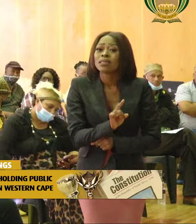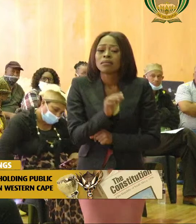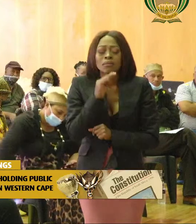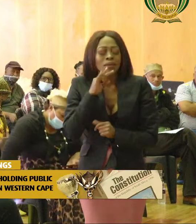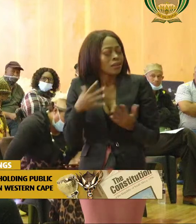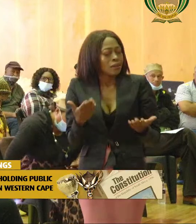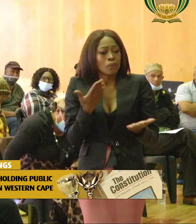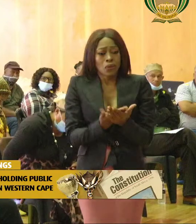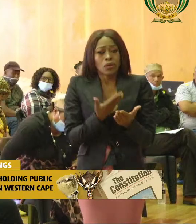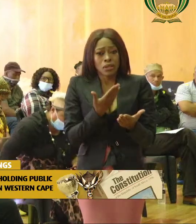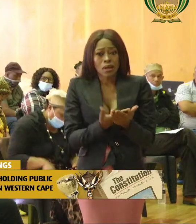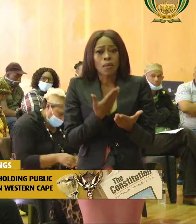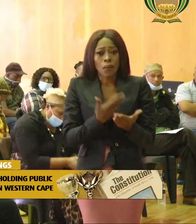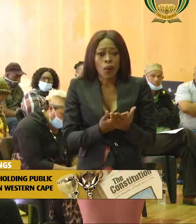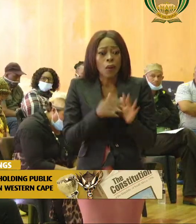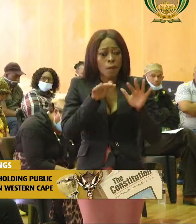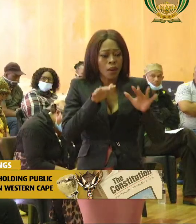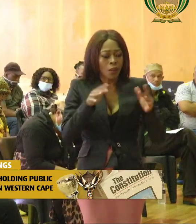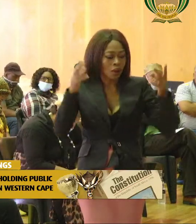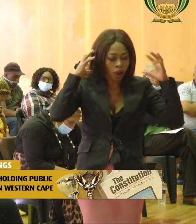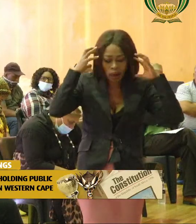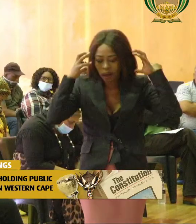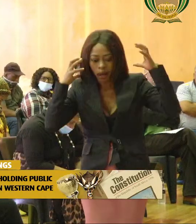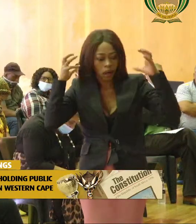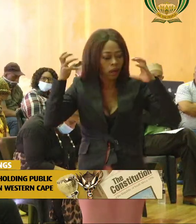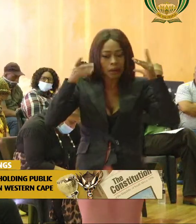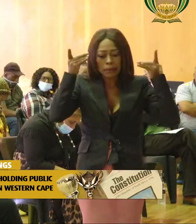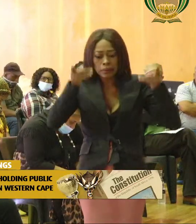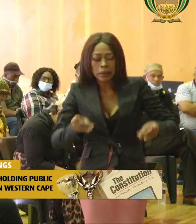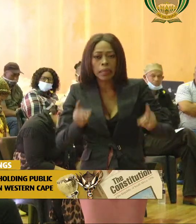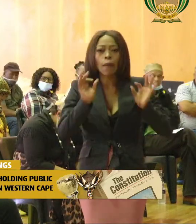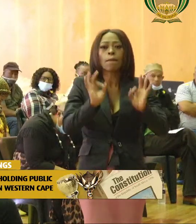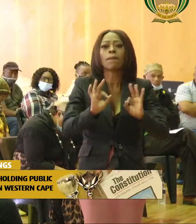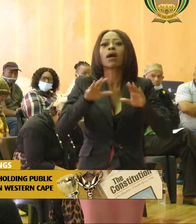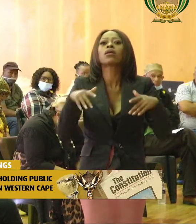into yoba ngaba abantu bethu bangakwazi ukuthatha inxaxheba kakuhle